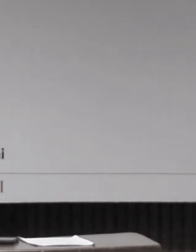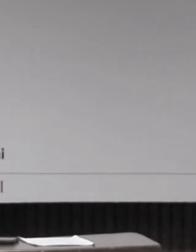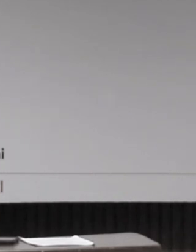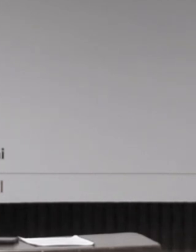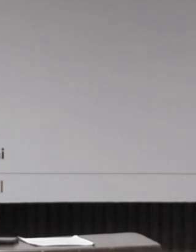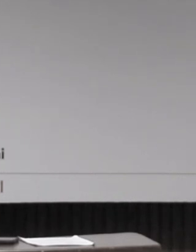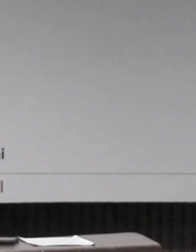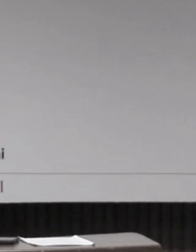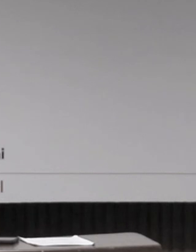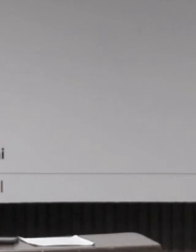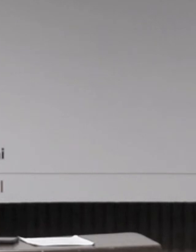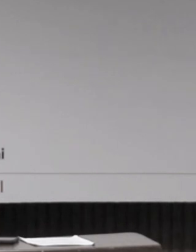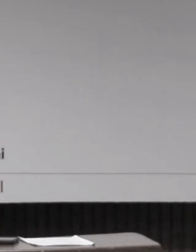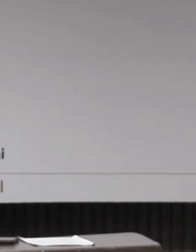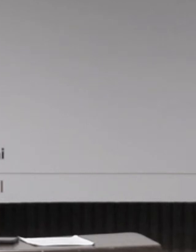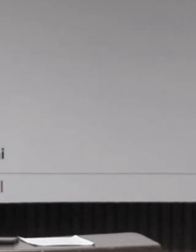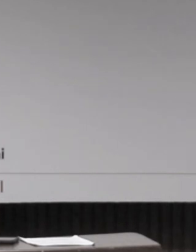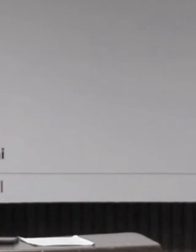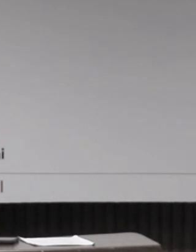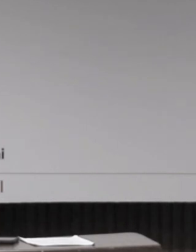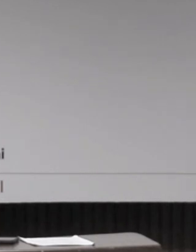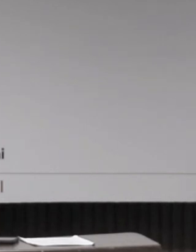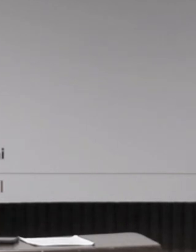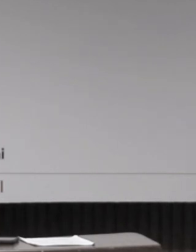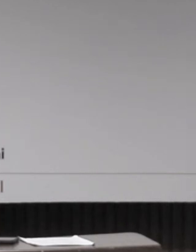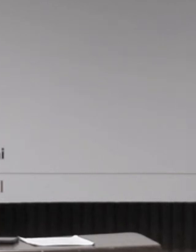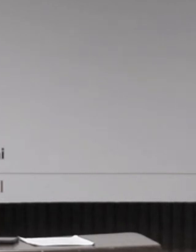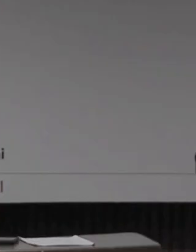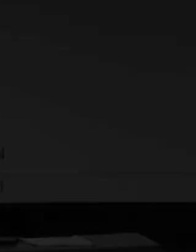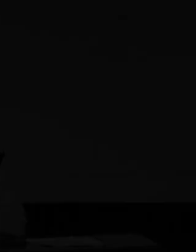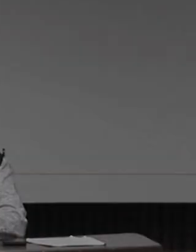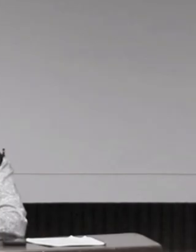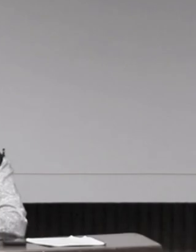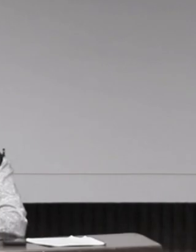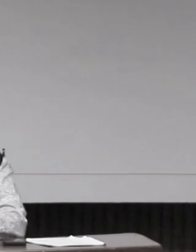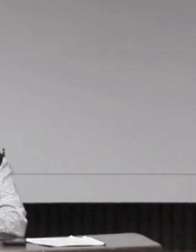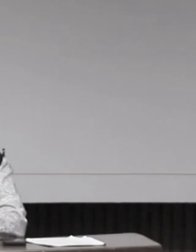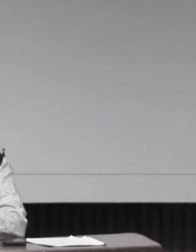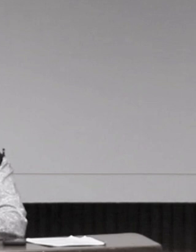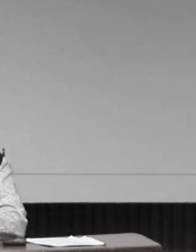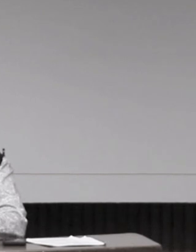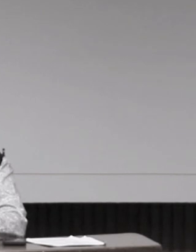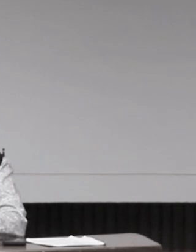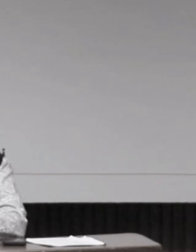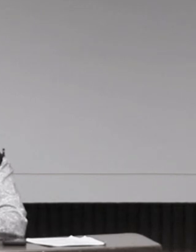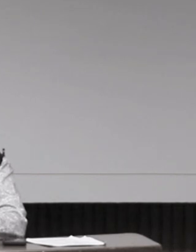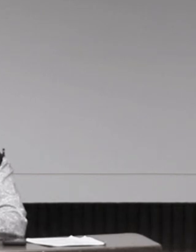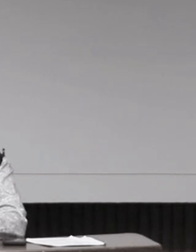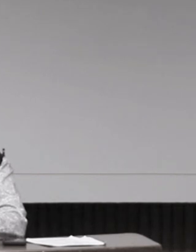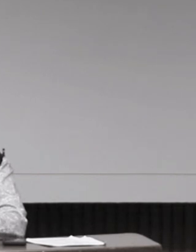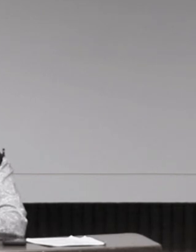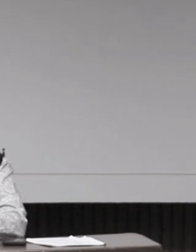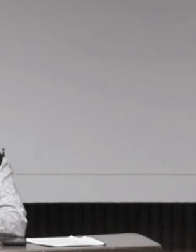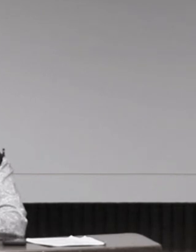slow-growing, fast-growing, medium-growing, grasses, shrub, herbs. You have to bring everything. So 1,000 tree